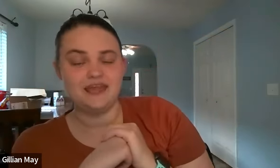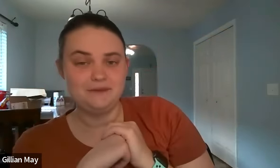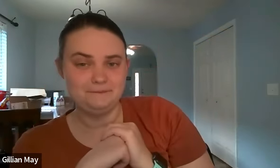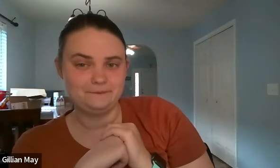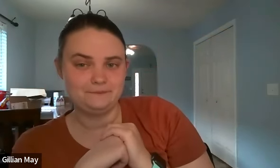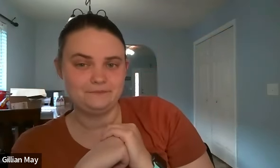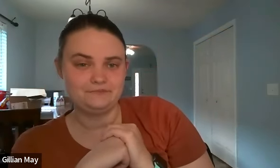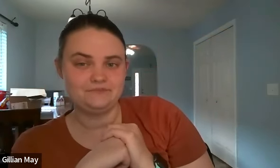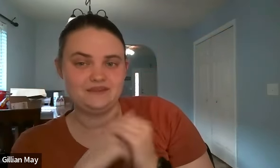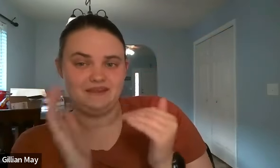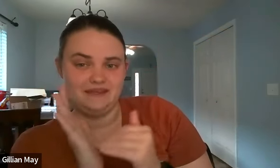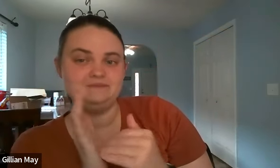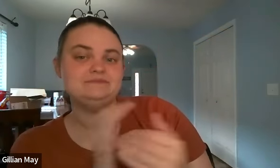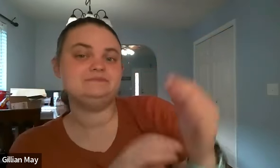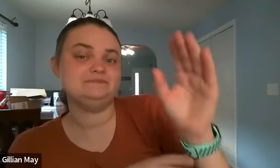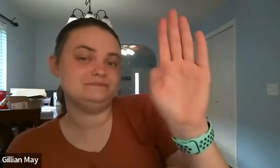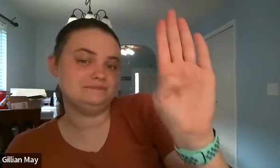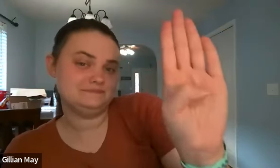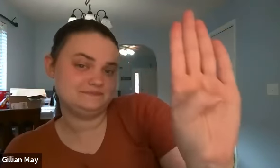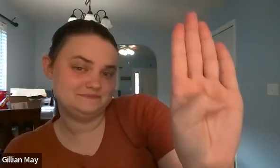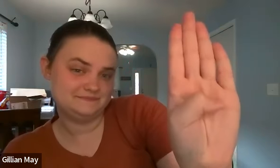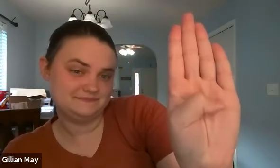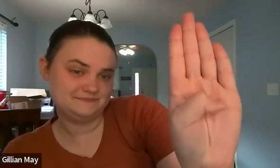Okay. Again.